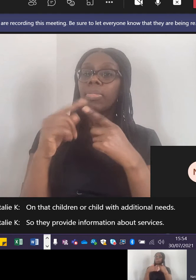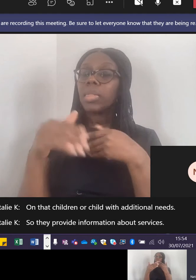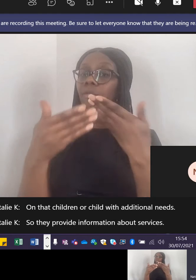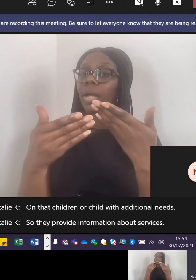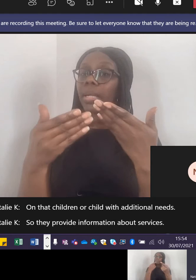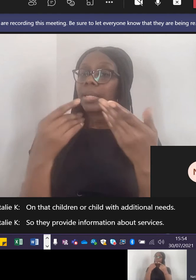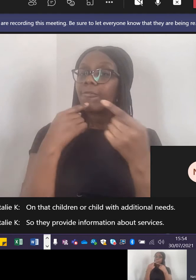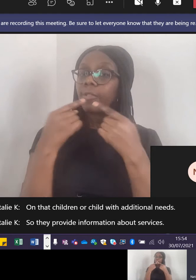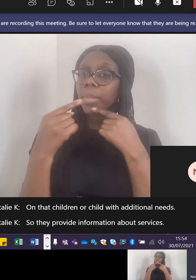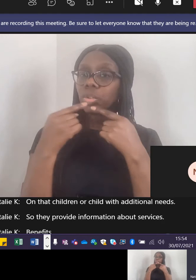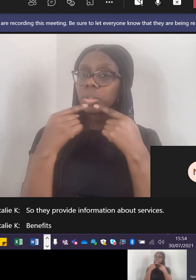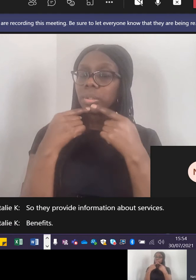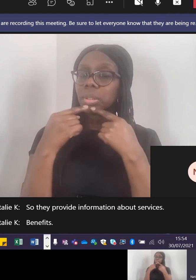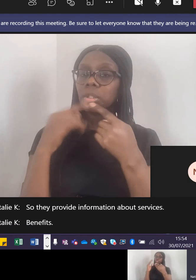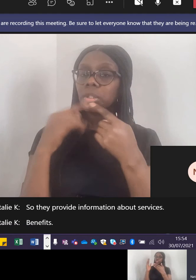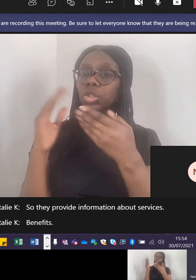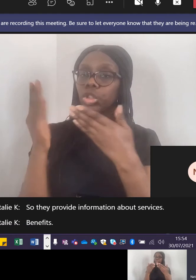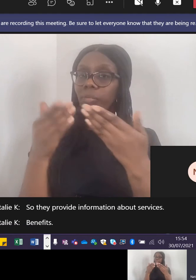benefits,